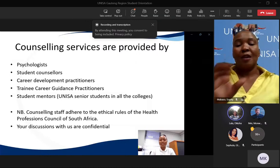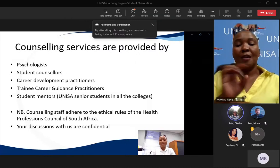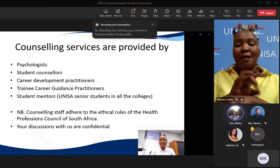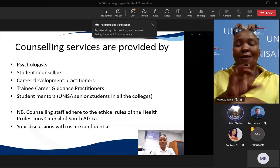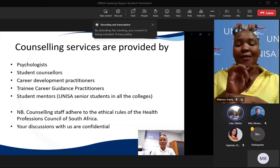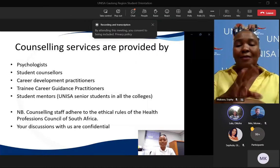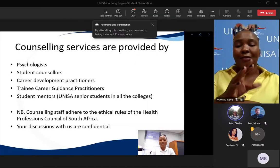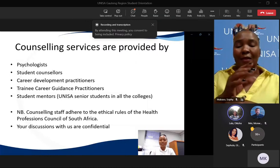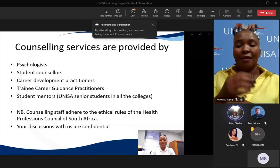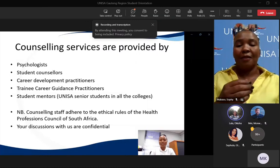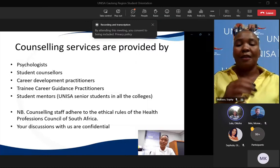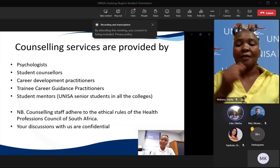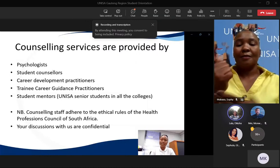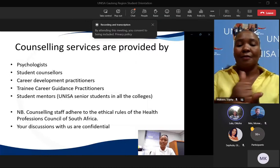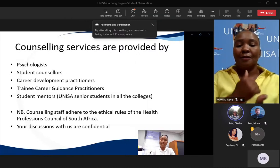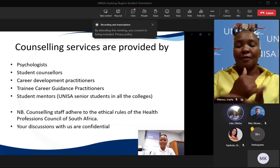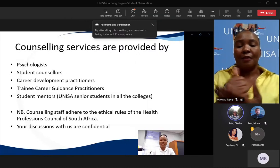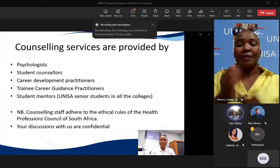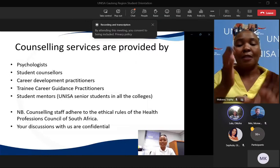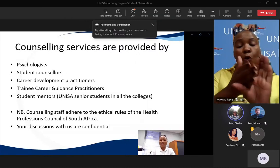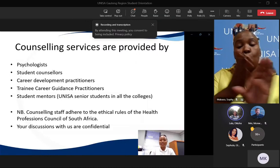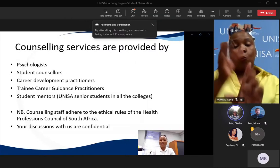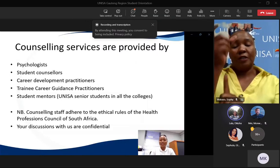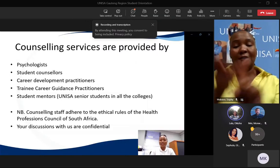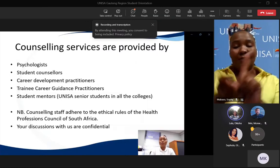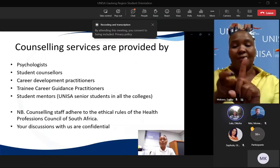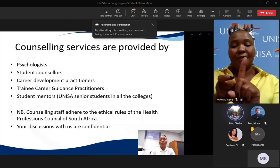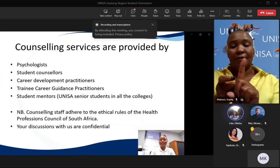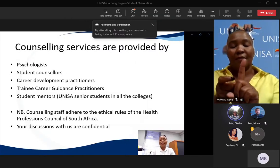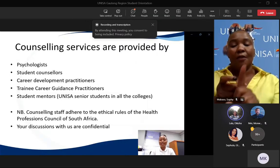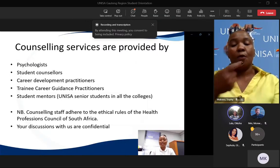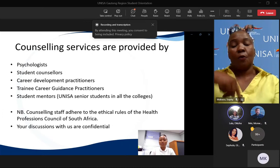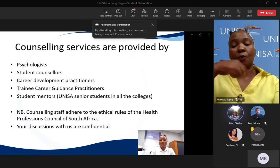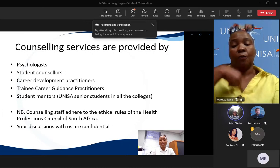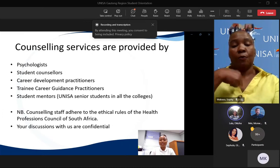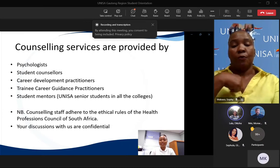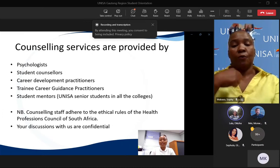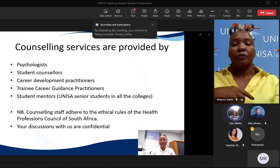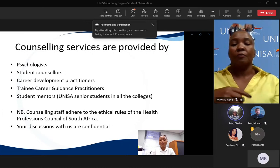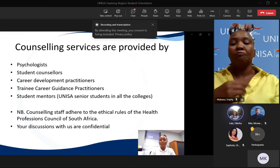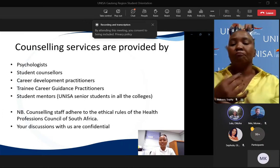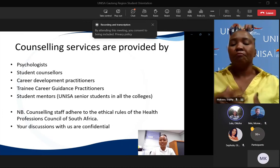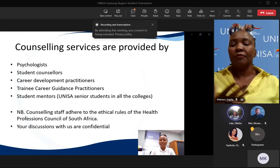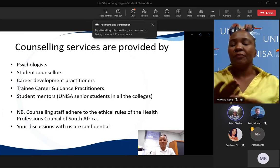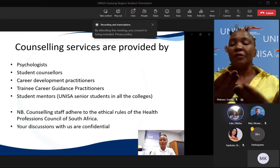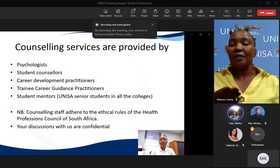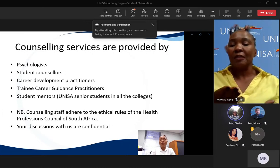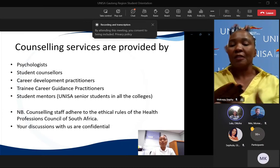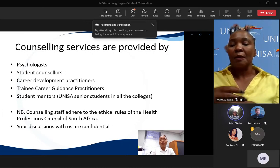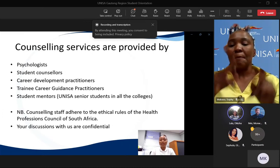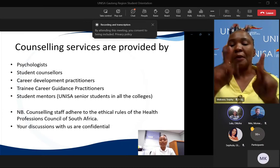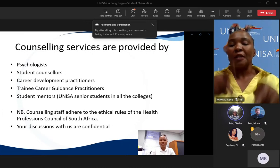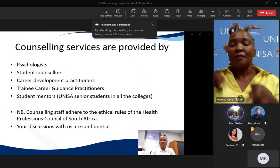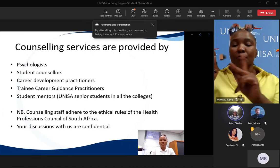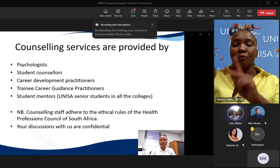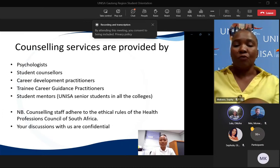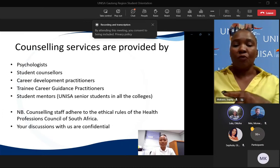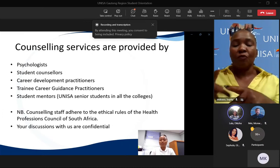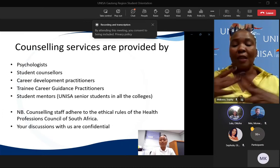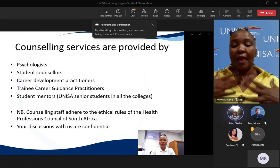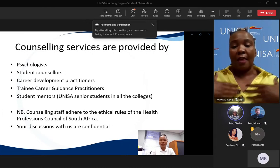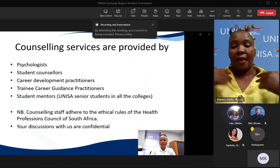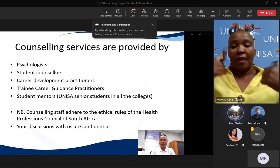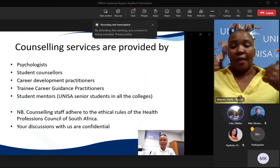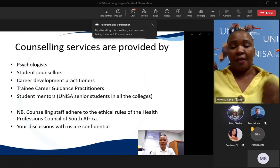registered psychologists as well as registered counselors we adhere to the ethical principles of the health professional